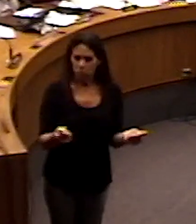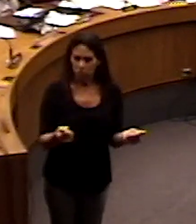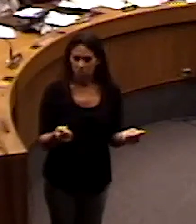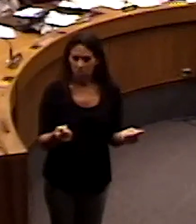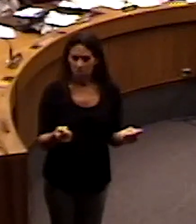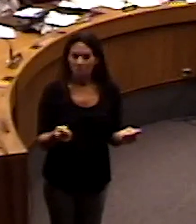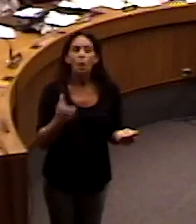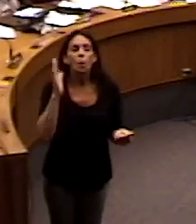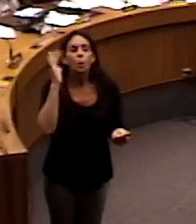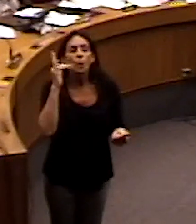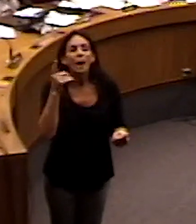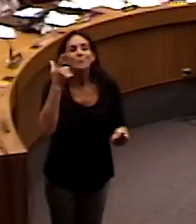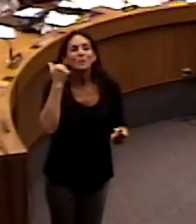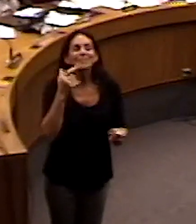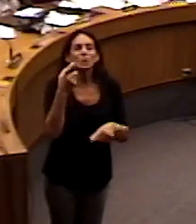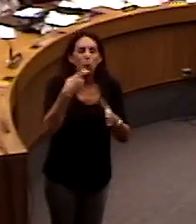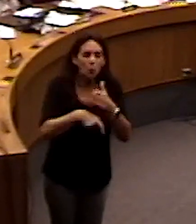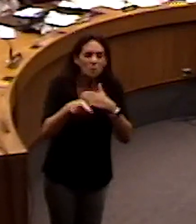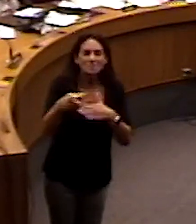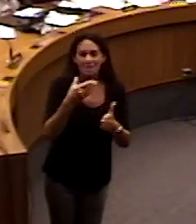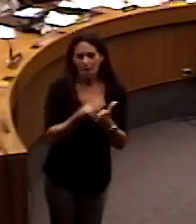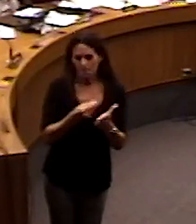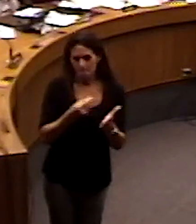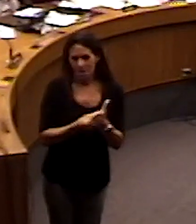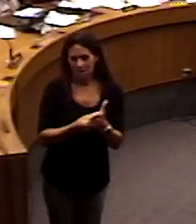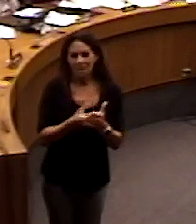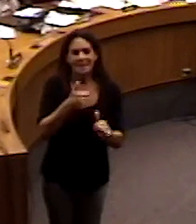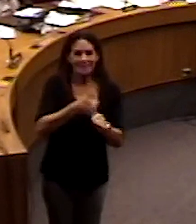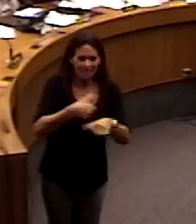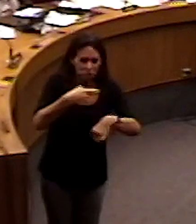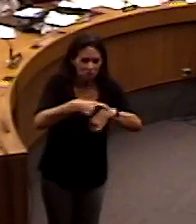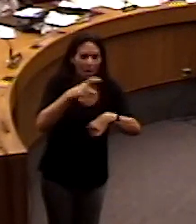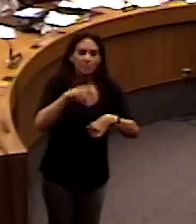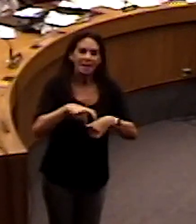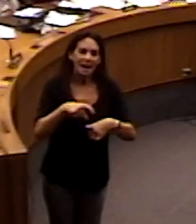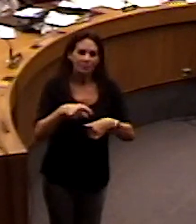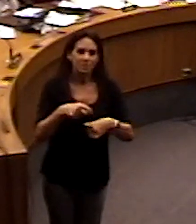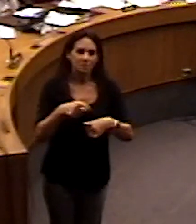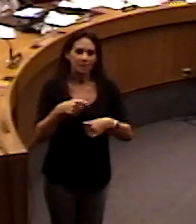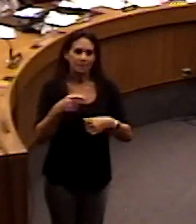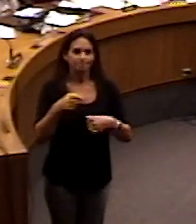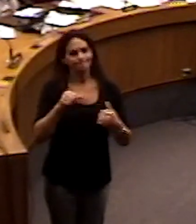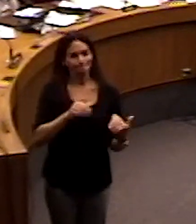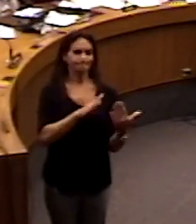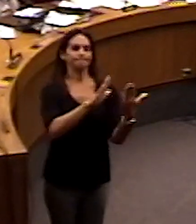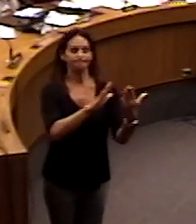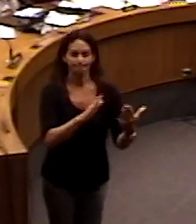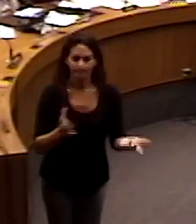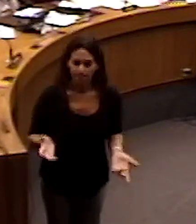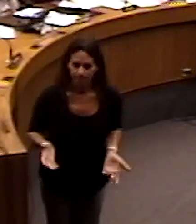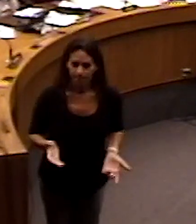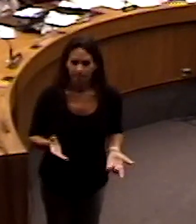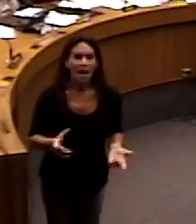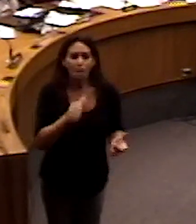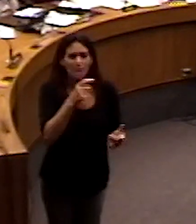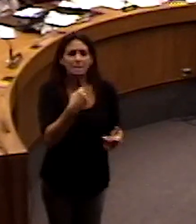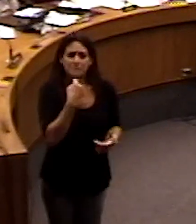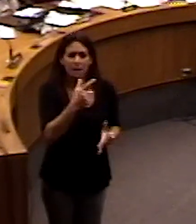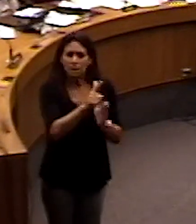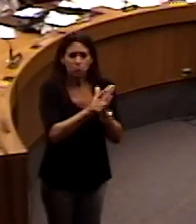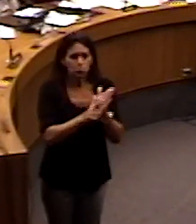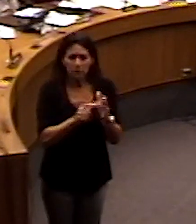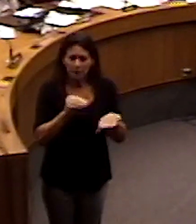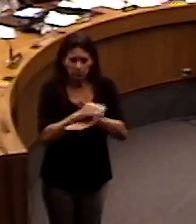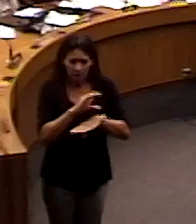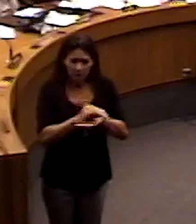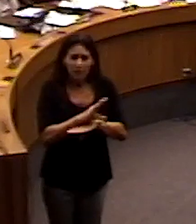them in the pocket, so that gets their attention. And again, I'm not giving you legal advice. I'm just telling you where to go to get the legal advice you need. We want